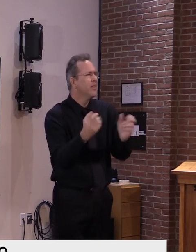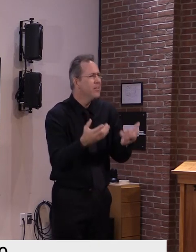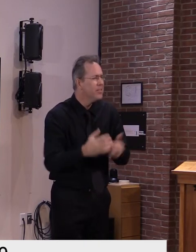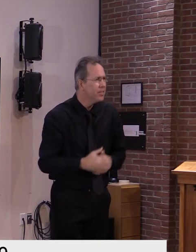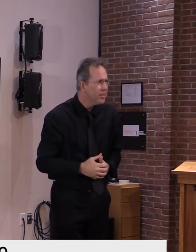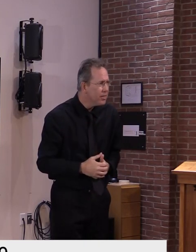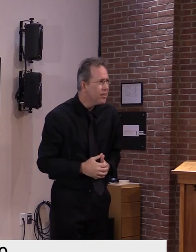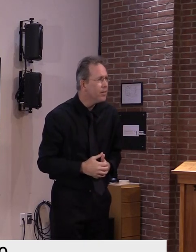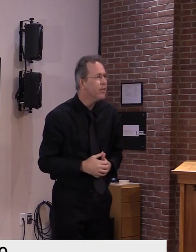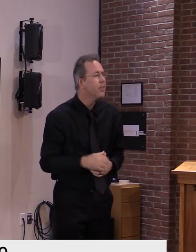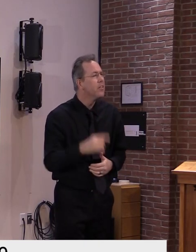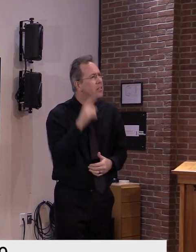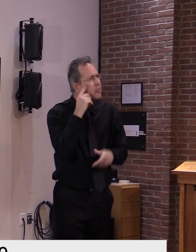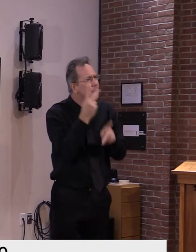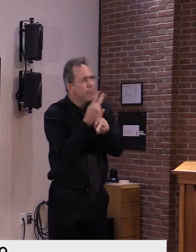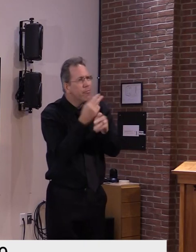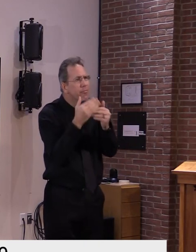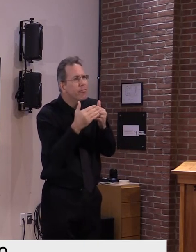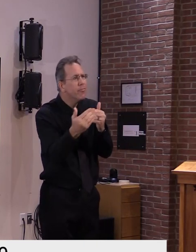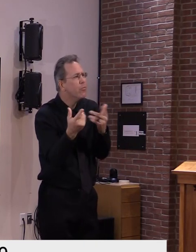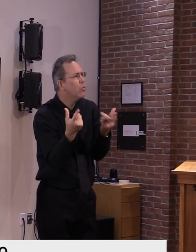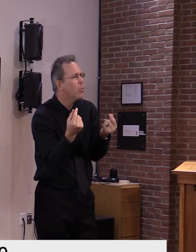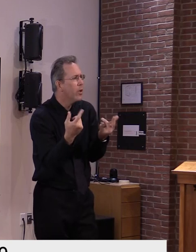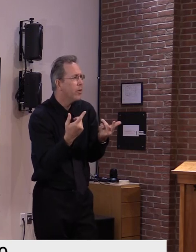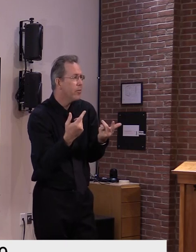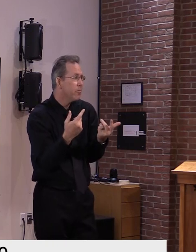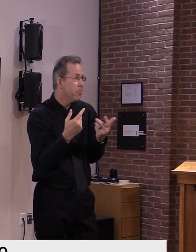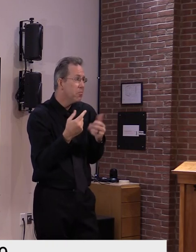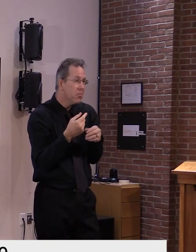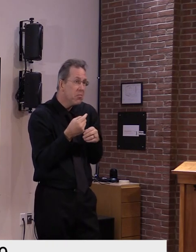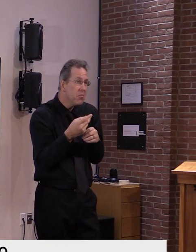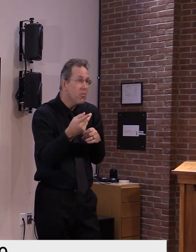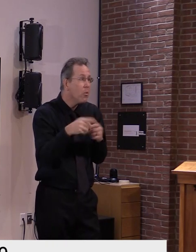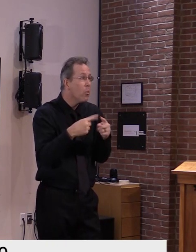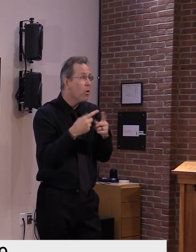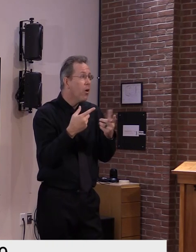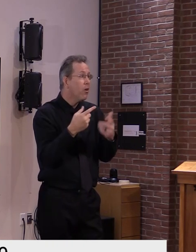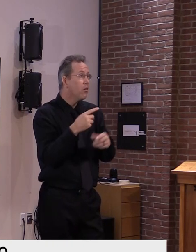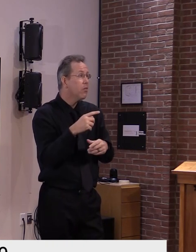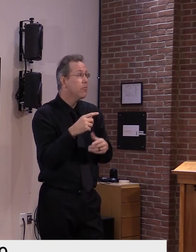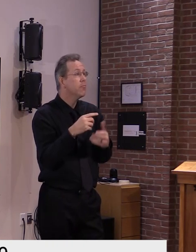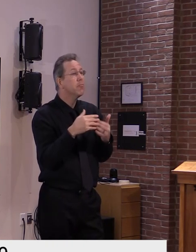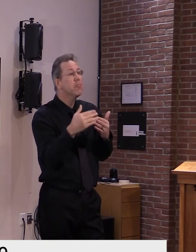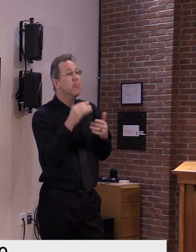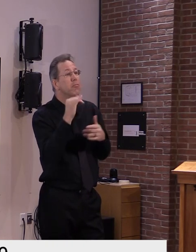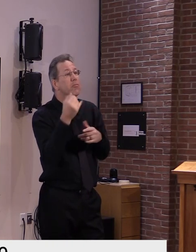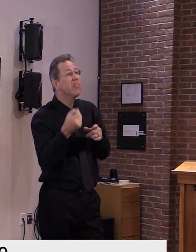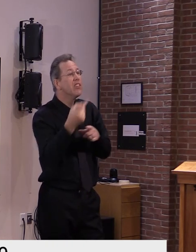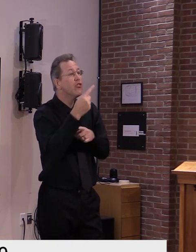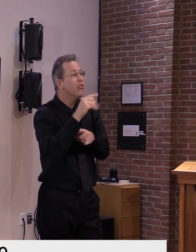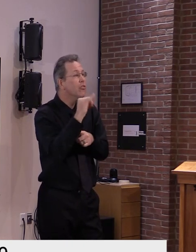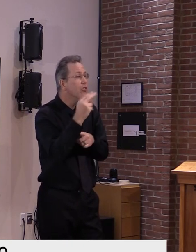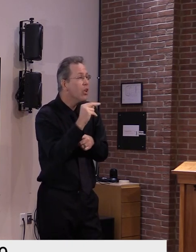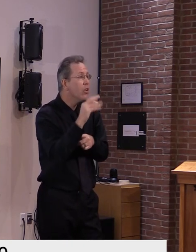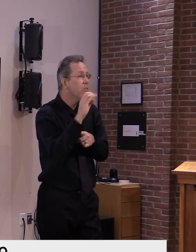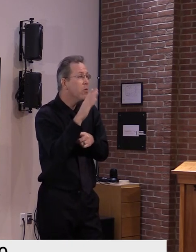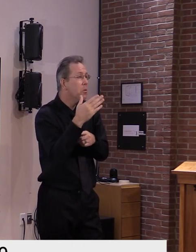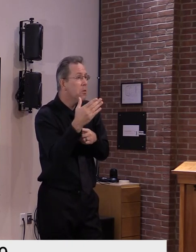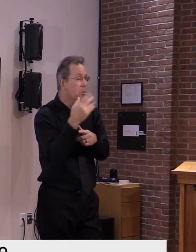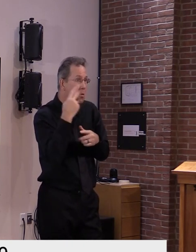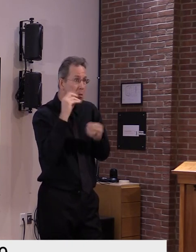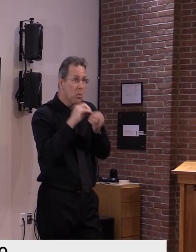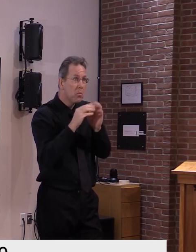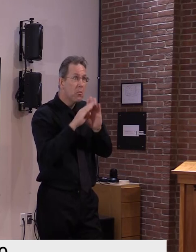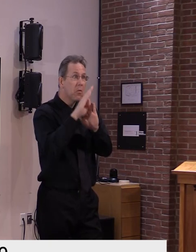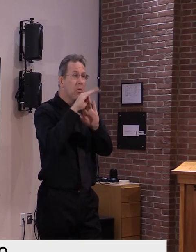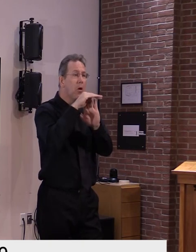past the holiday season and get into January, then we'll see the case counts continue to go down. The vaccines